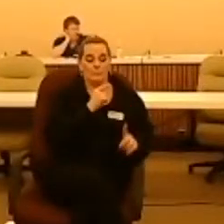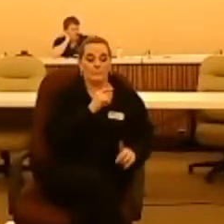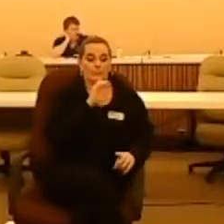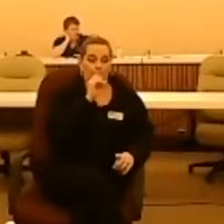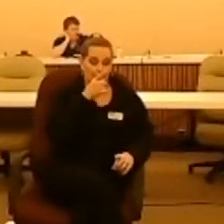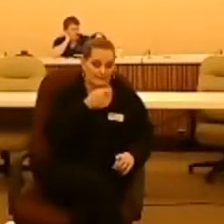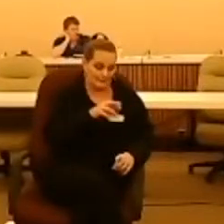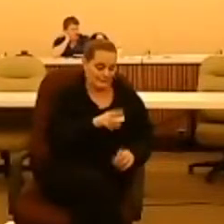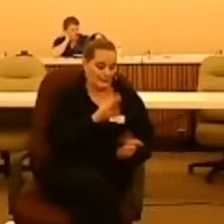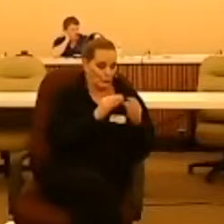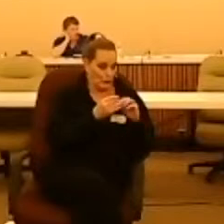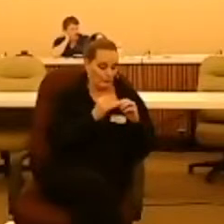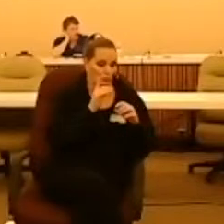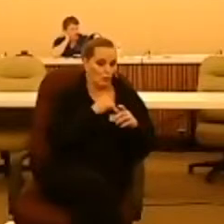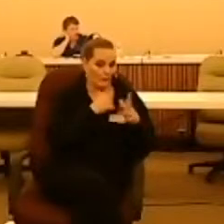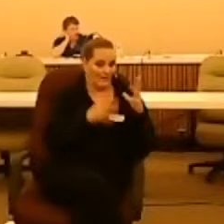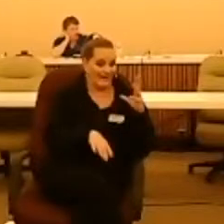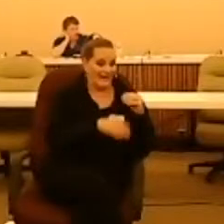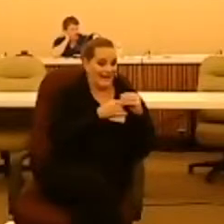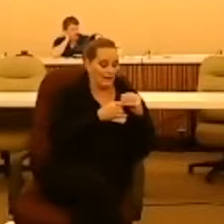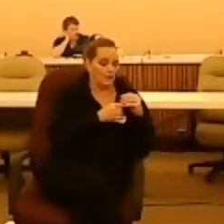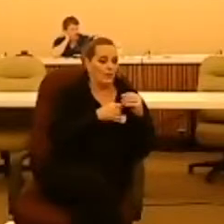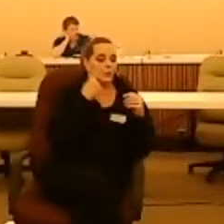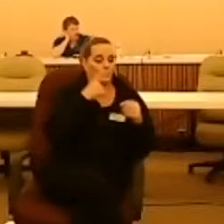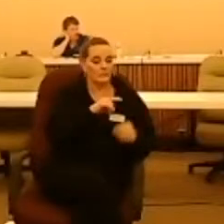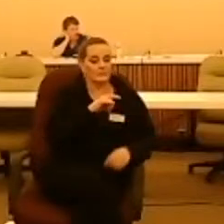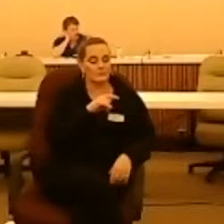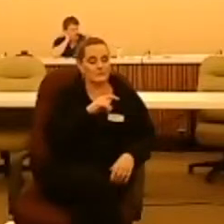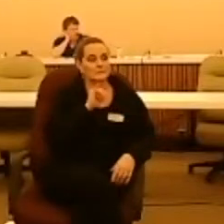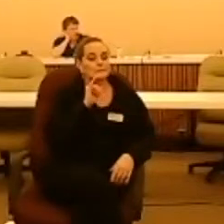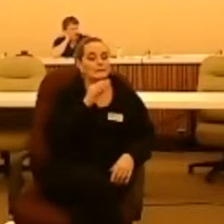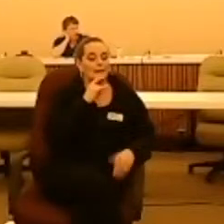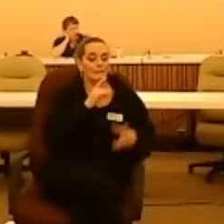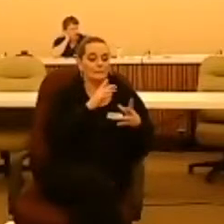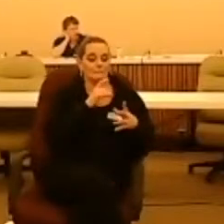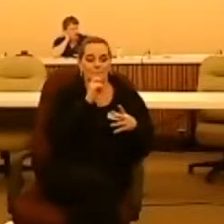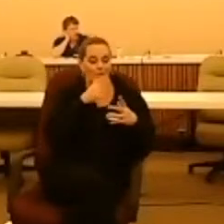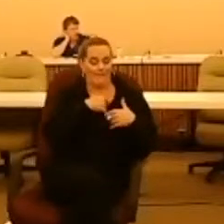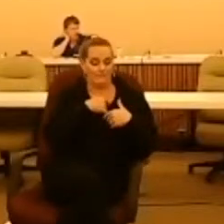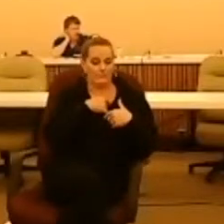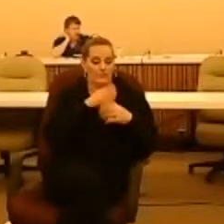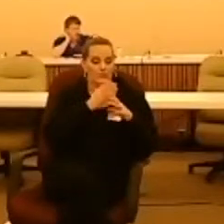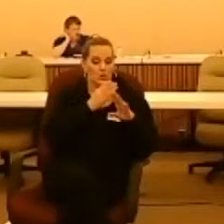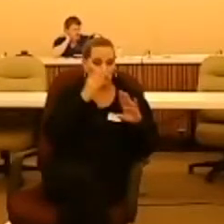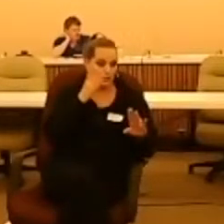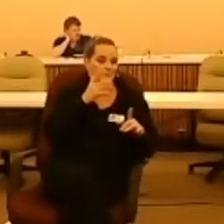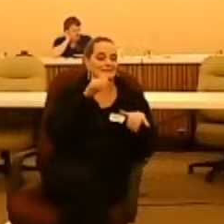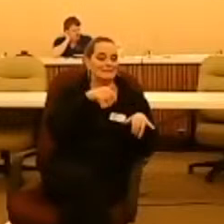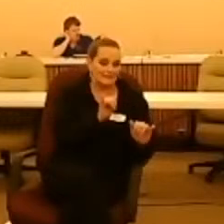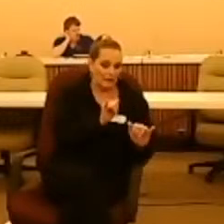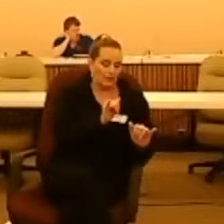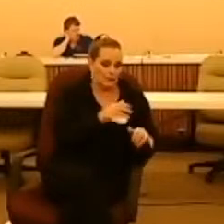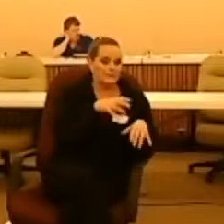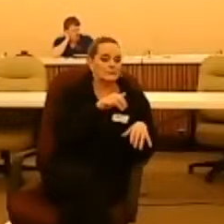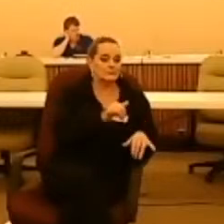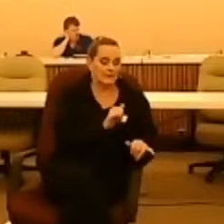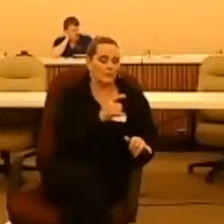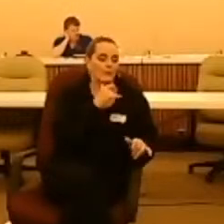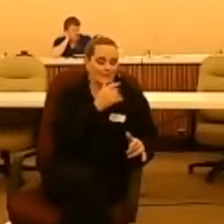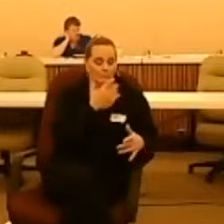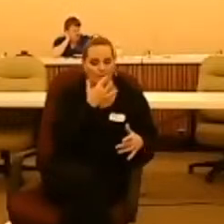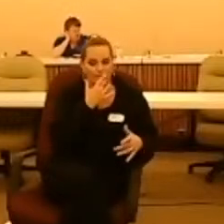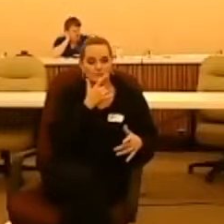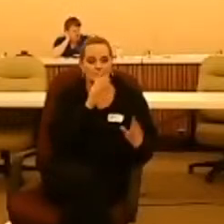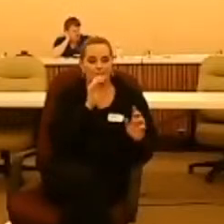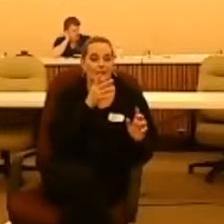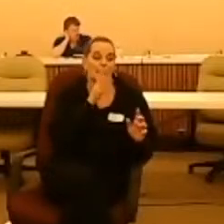number, what they're put in there was for whether they don't have a shuttle, we would still have a preference that they do